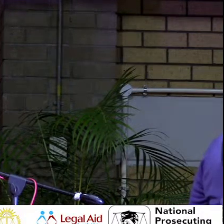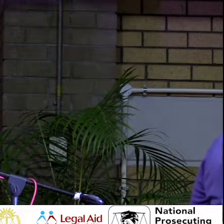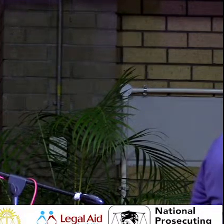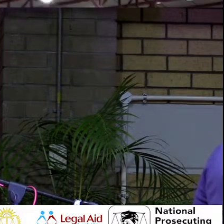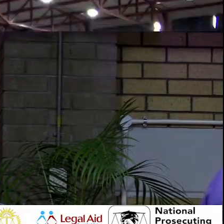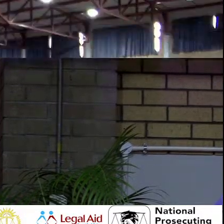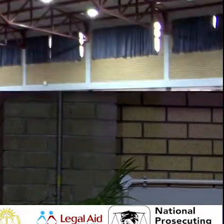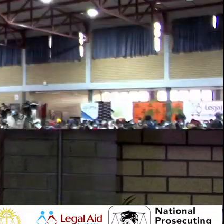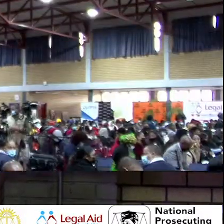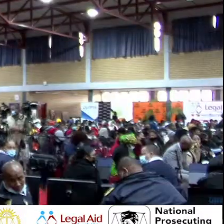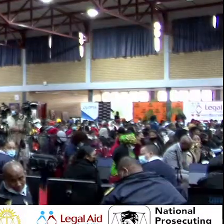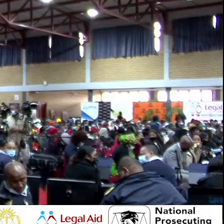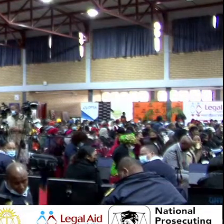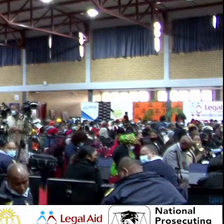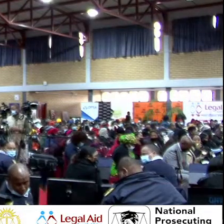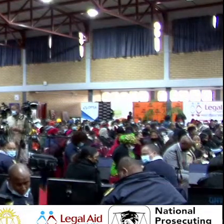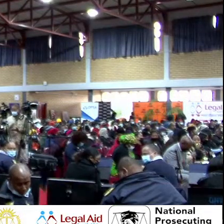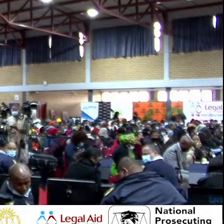Isithethe esuke eqongeni